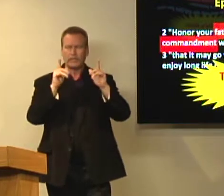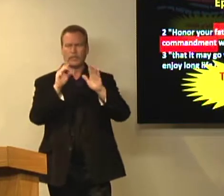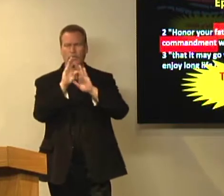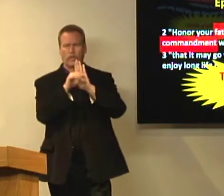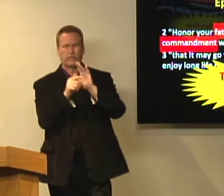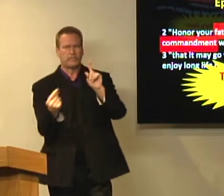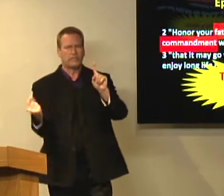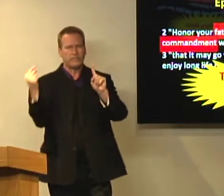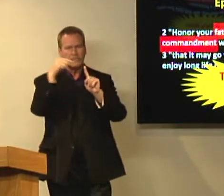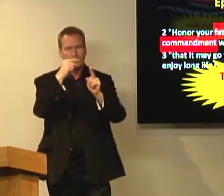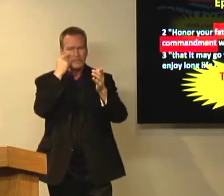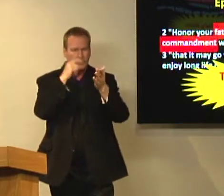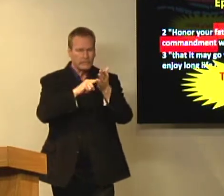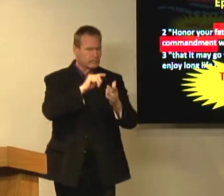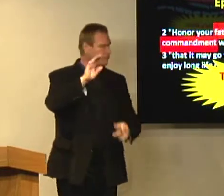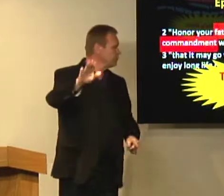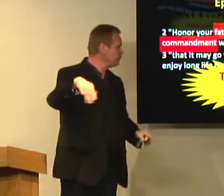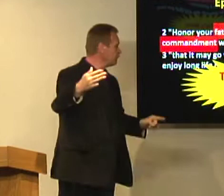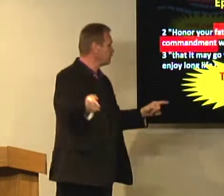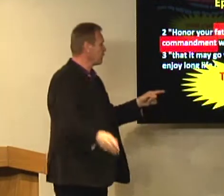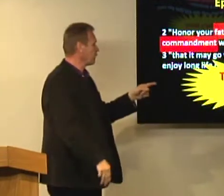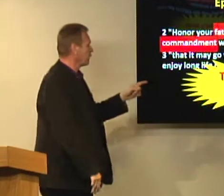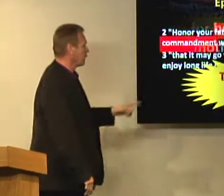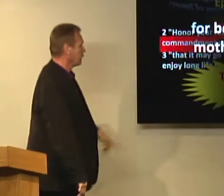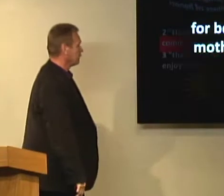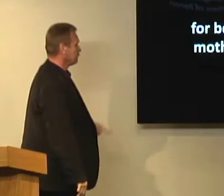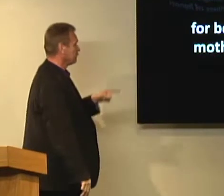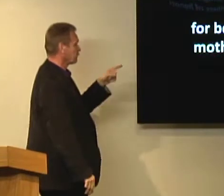depth and on this topic.